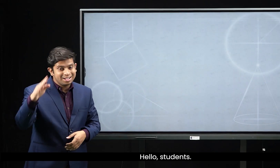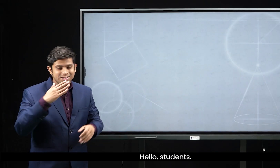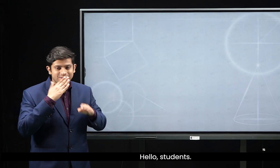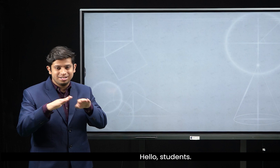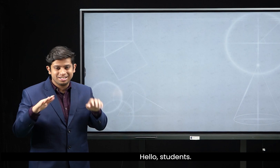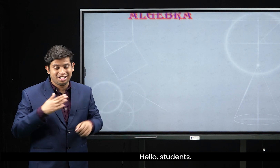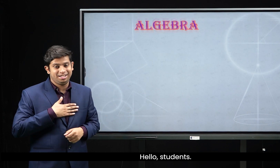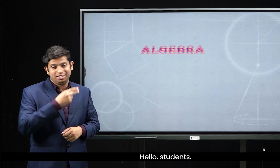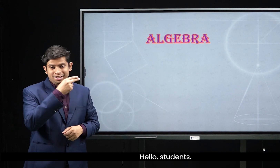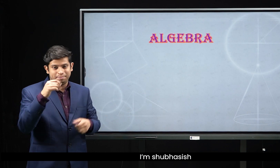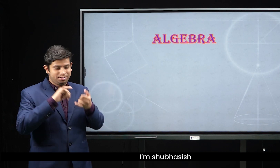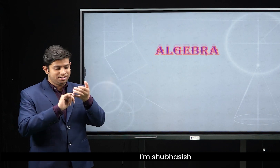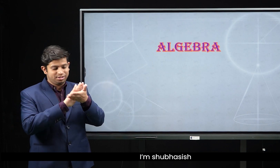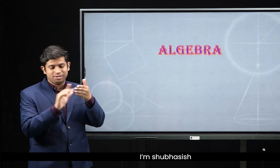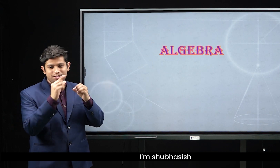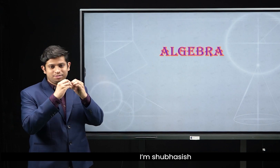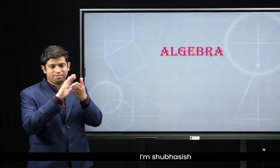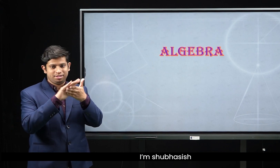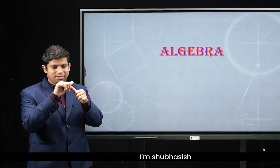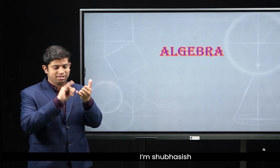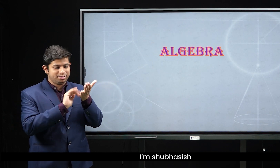Hello students, I am Subhashish.